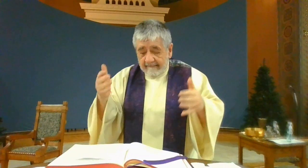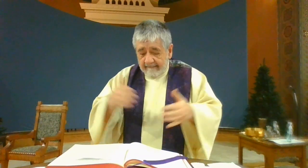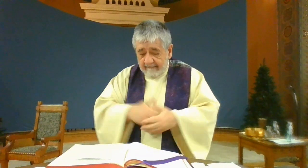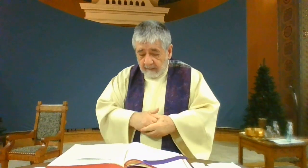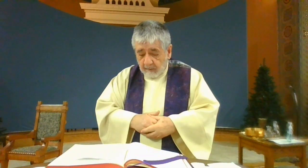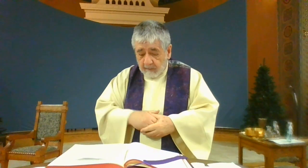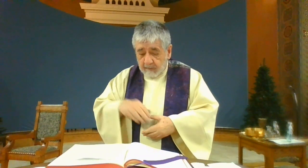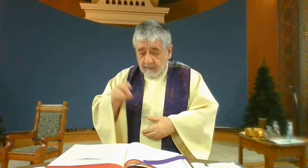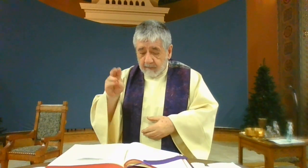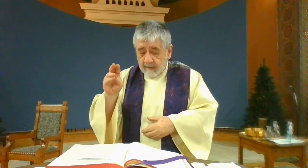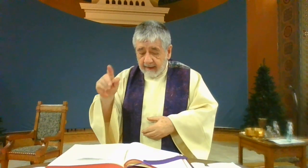Well,